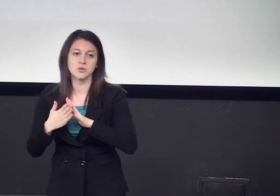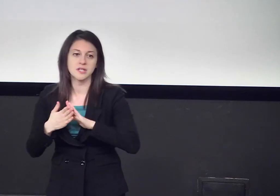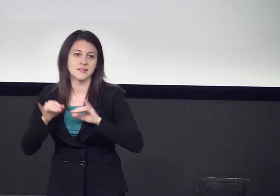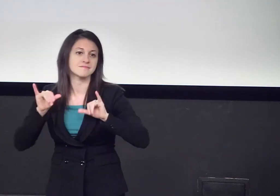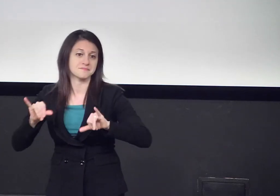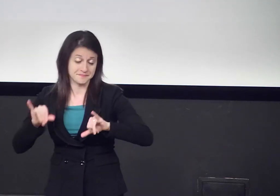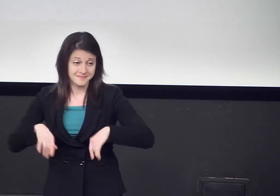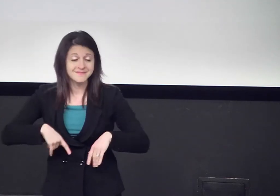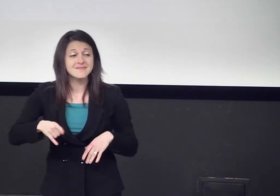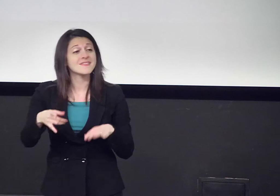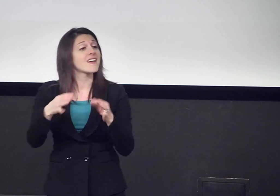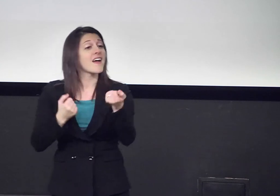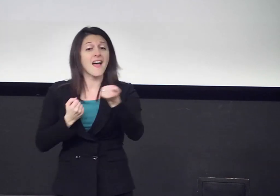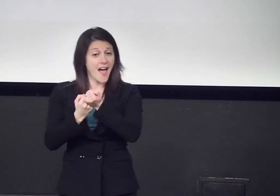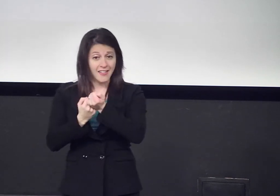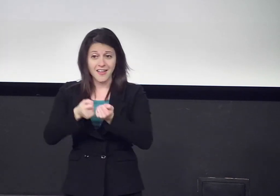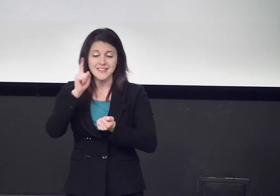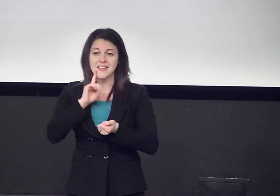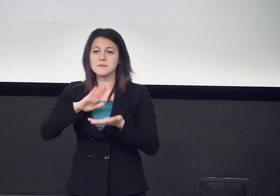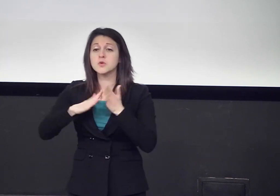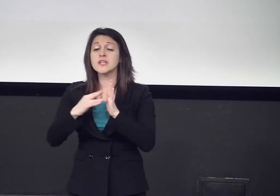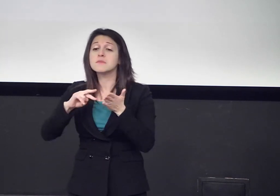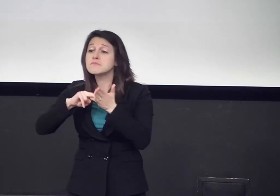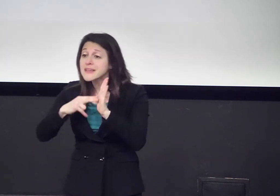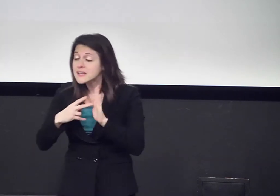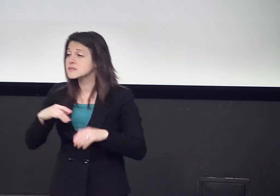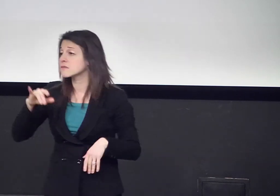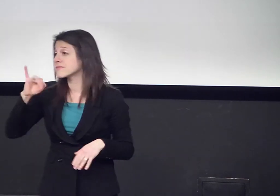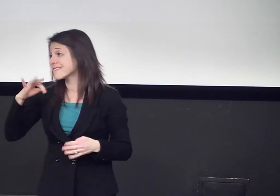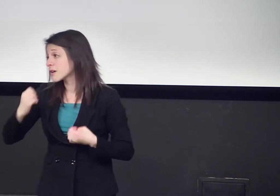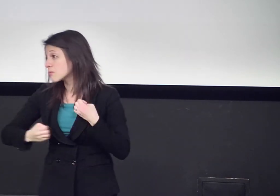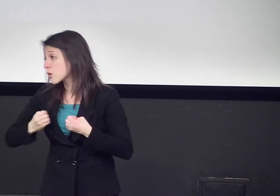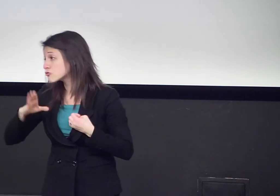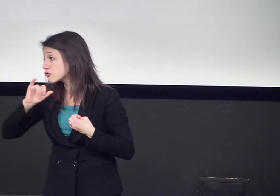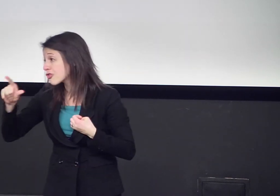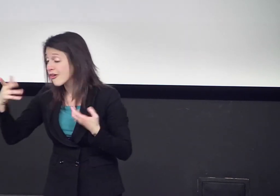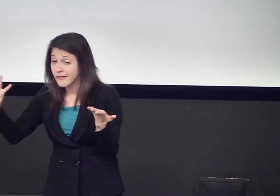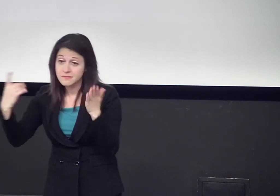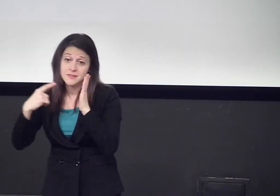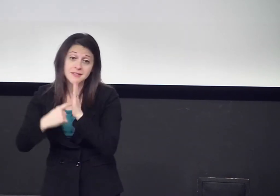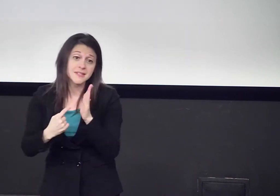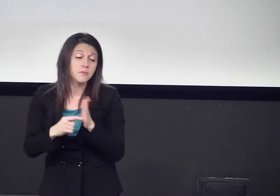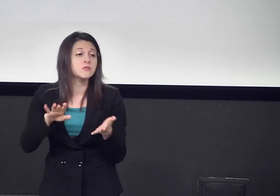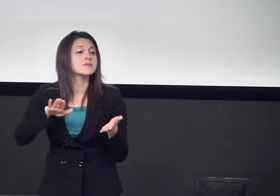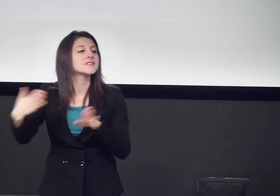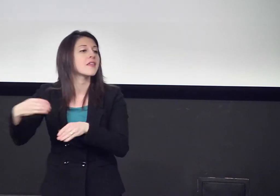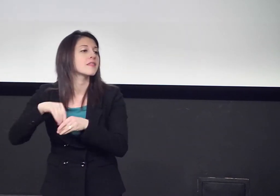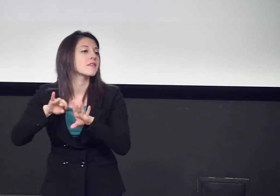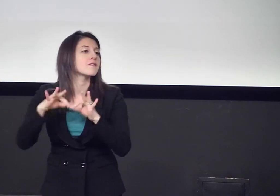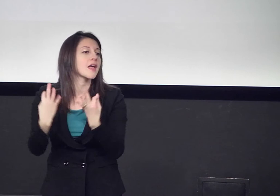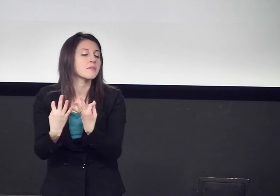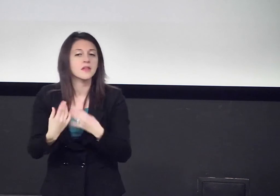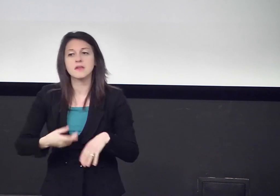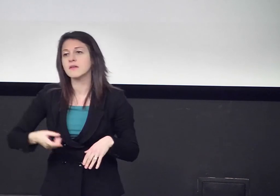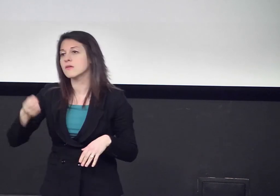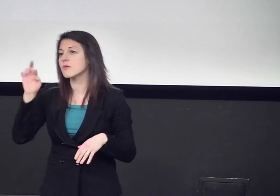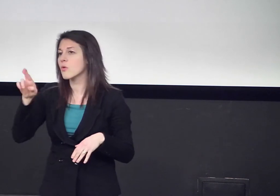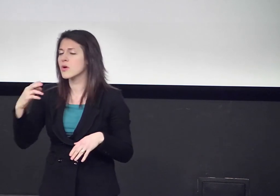And at the same time, interpreters often feel that they are allies and advocates for the deaf community. So if there's an emotional call that happens, if there's a death within the